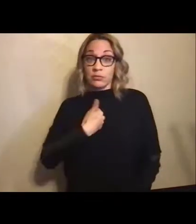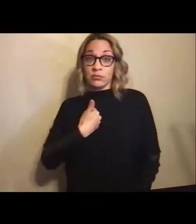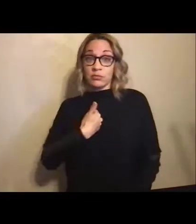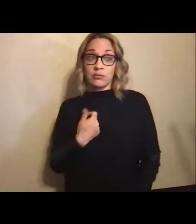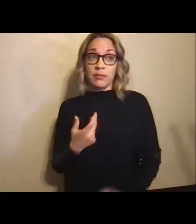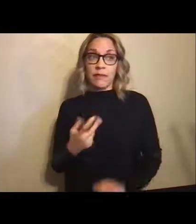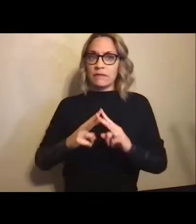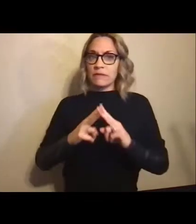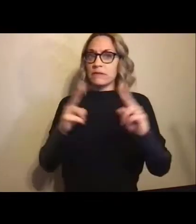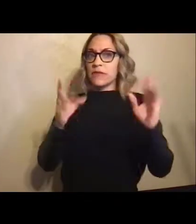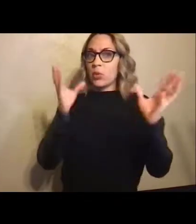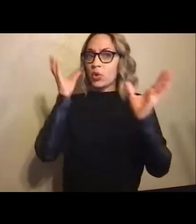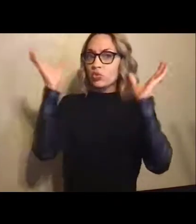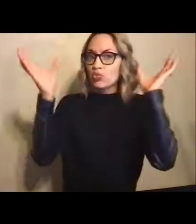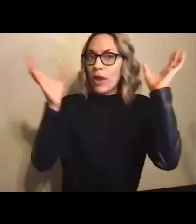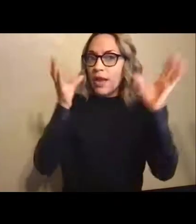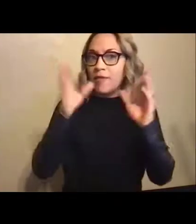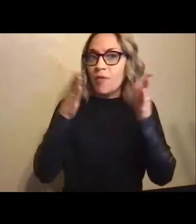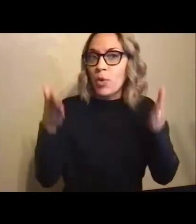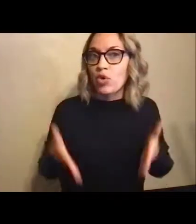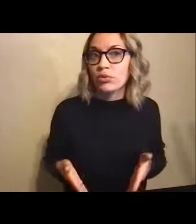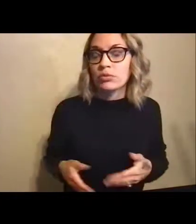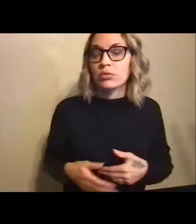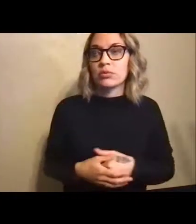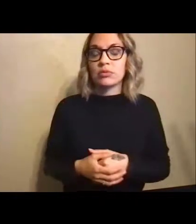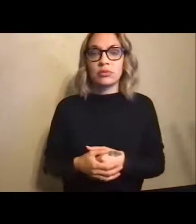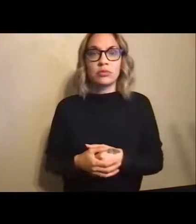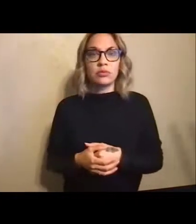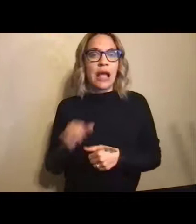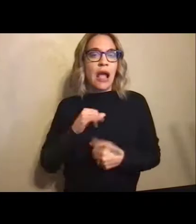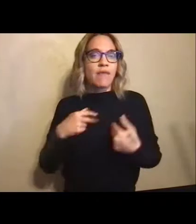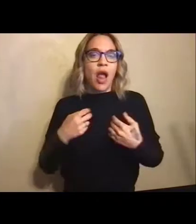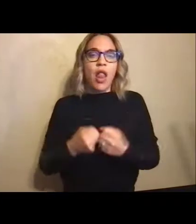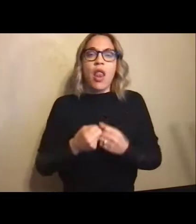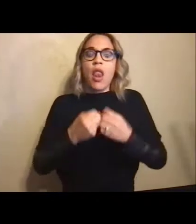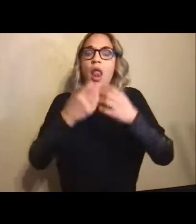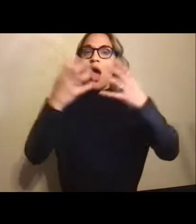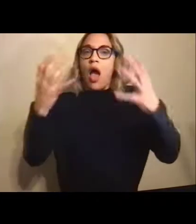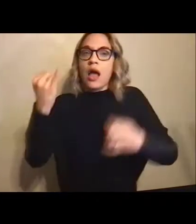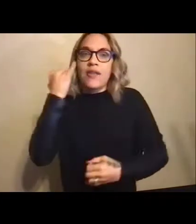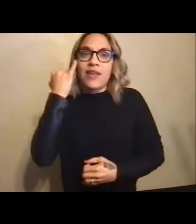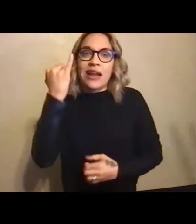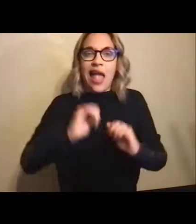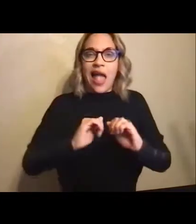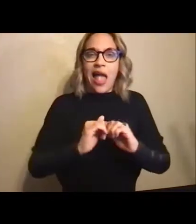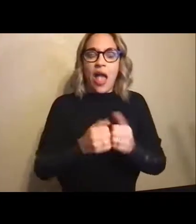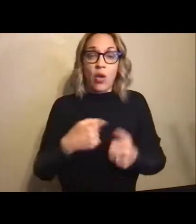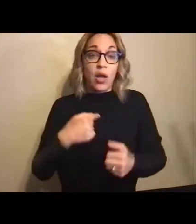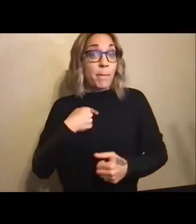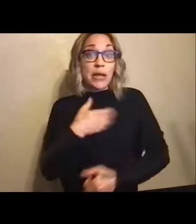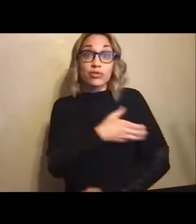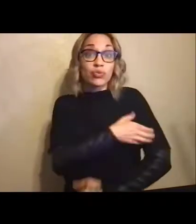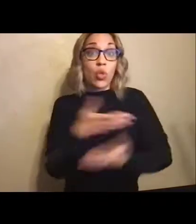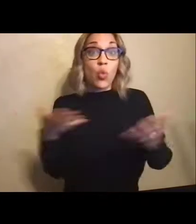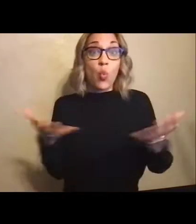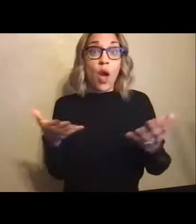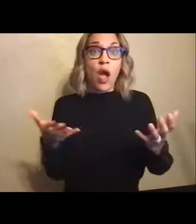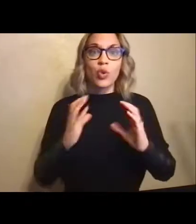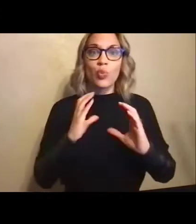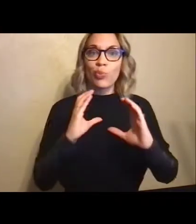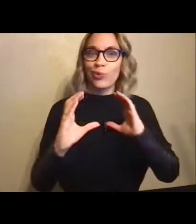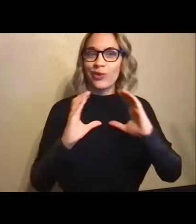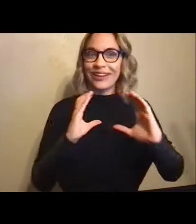So for example, myself, I'm a very creative person. I have a lot